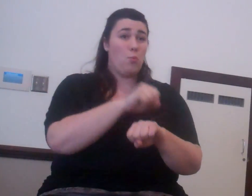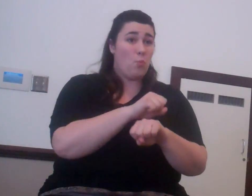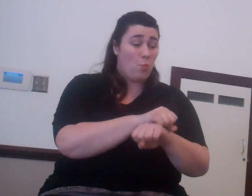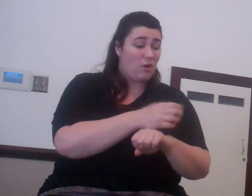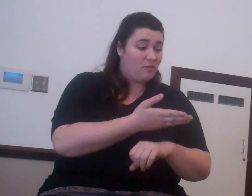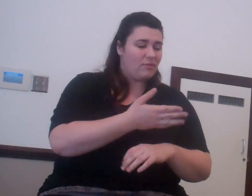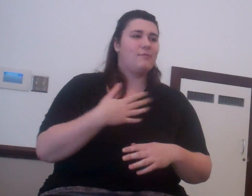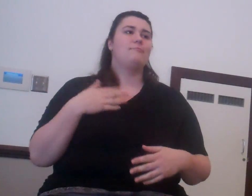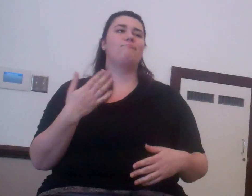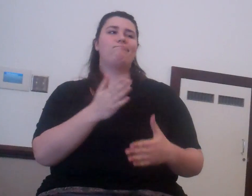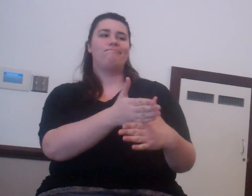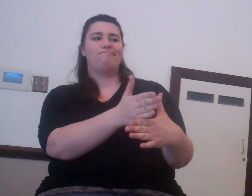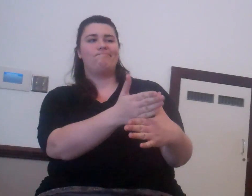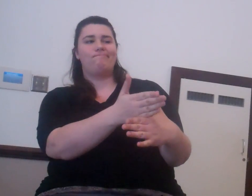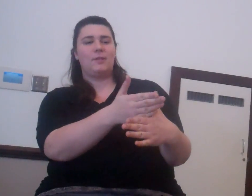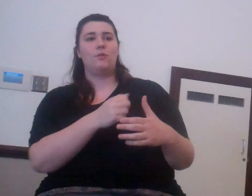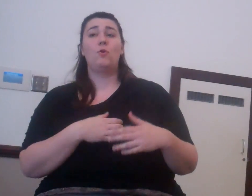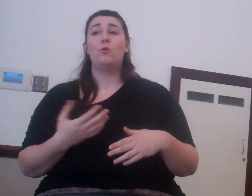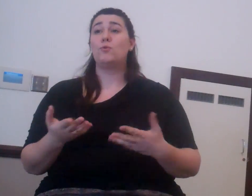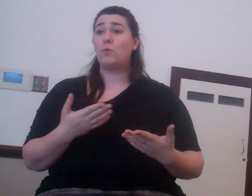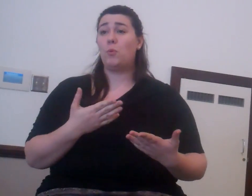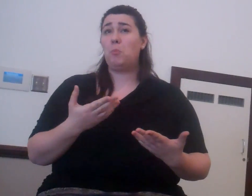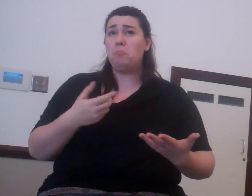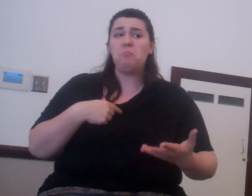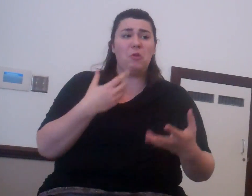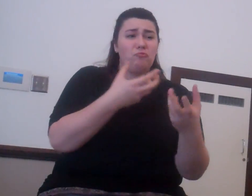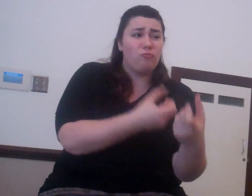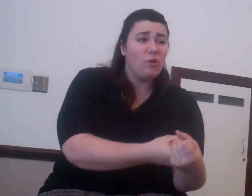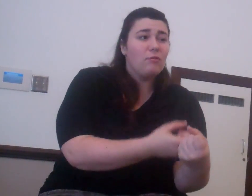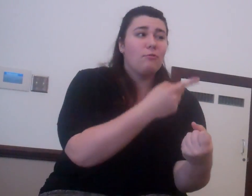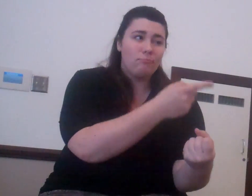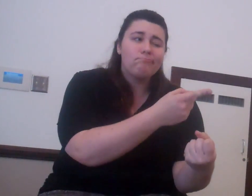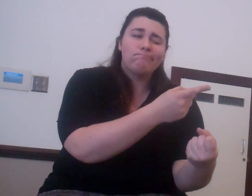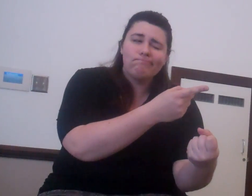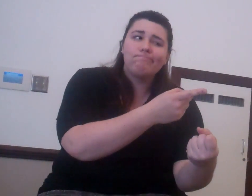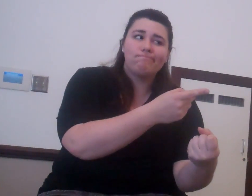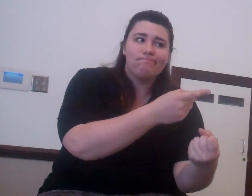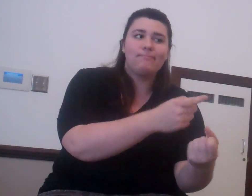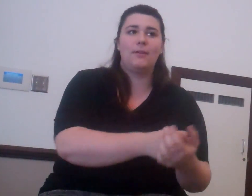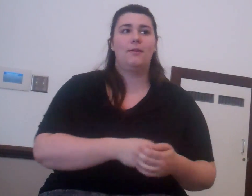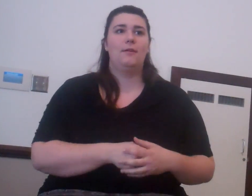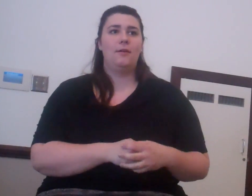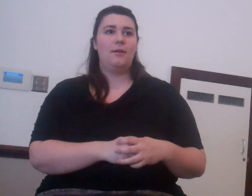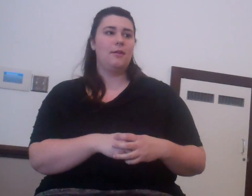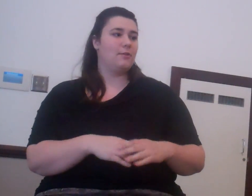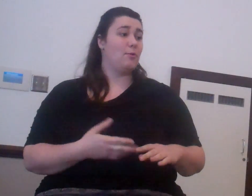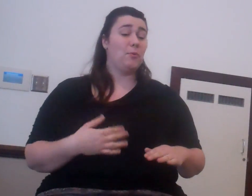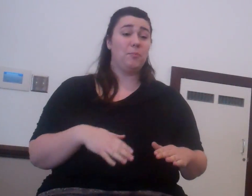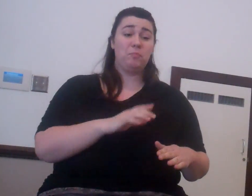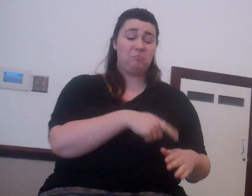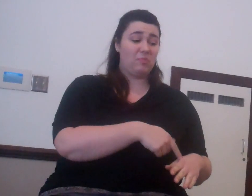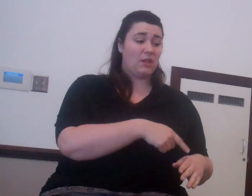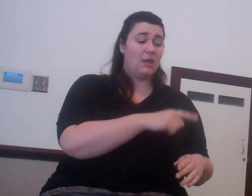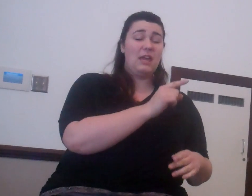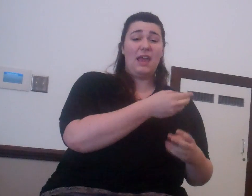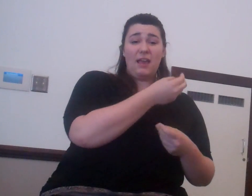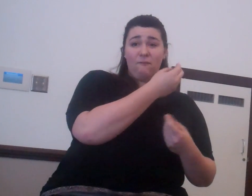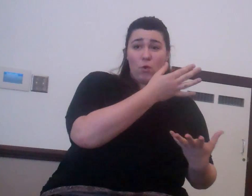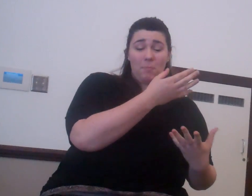and intimacy in these relationships. So we trust them with more information than like information peers, and we feel closer to them than